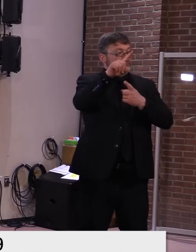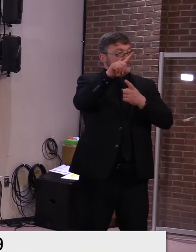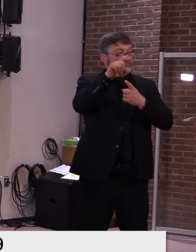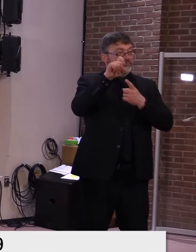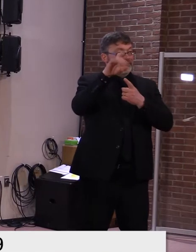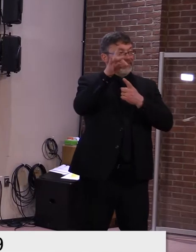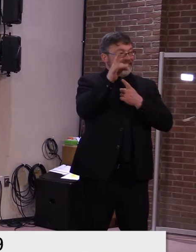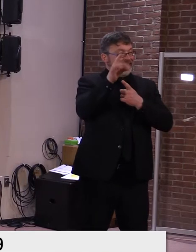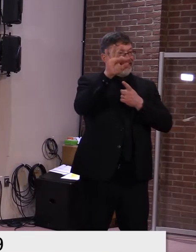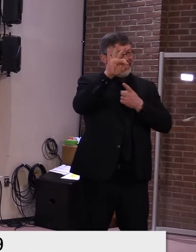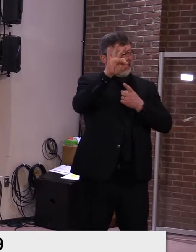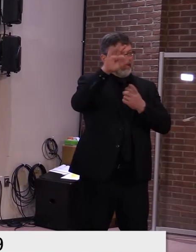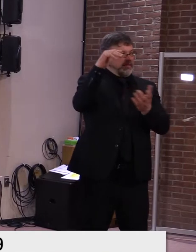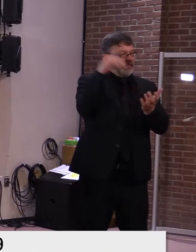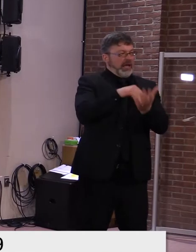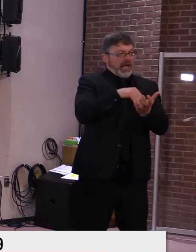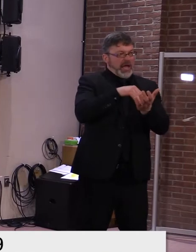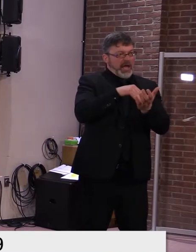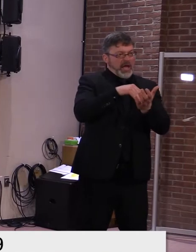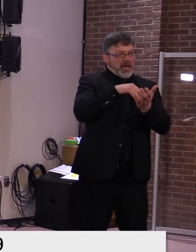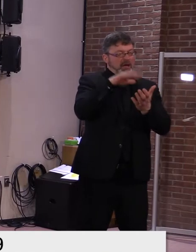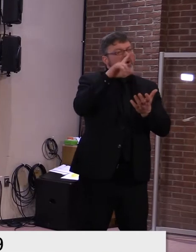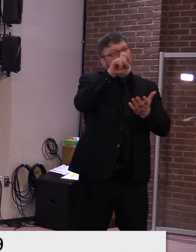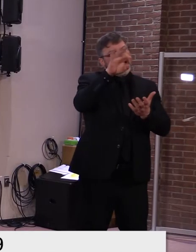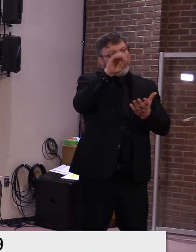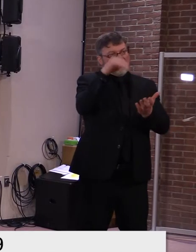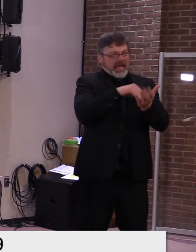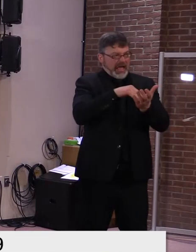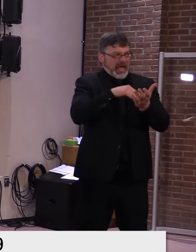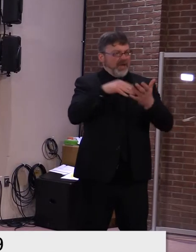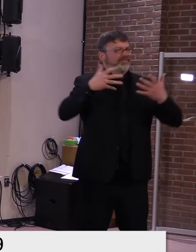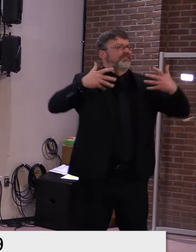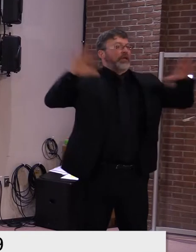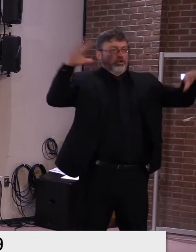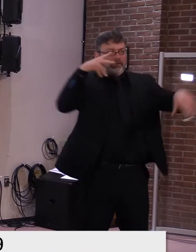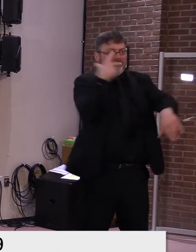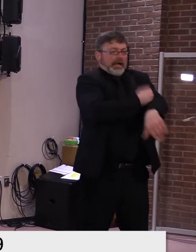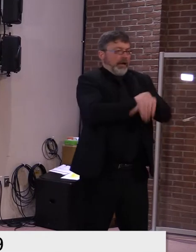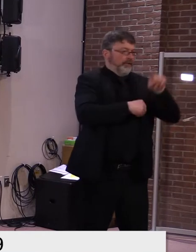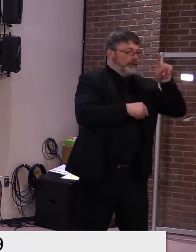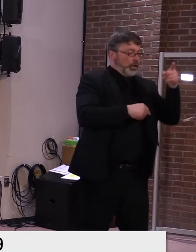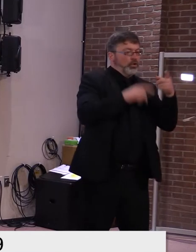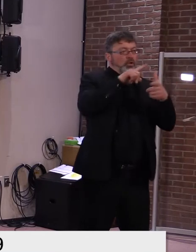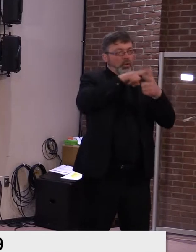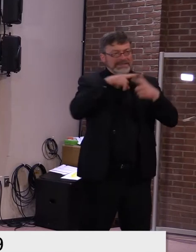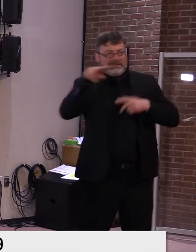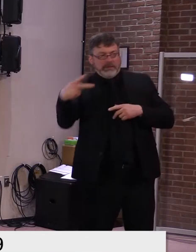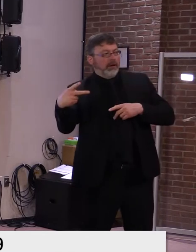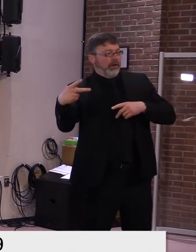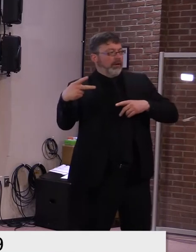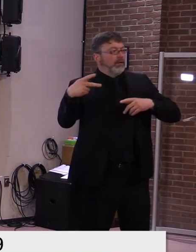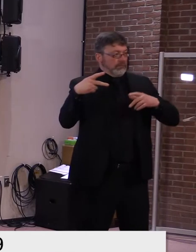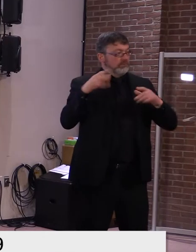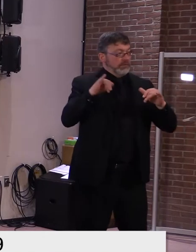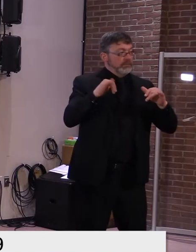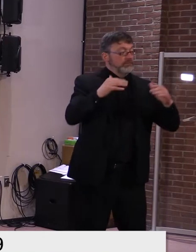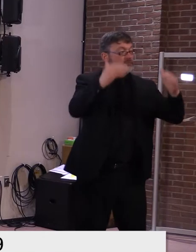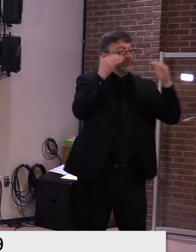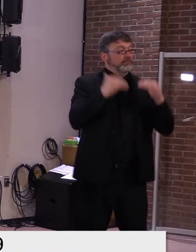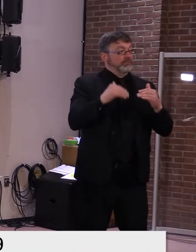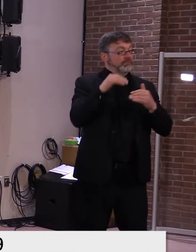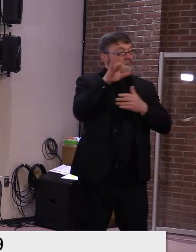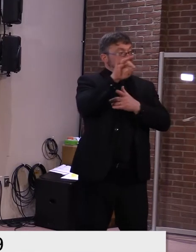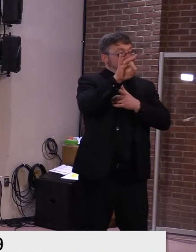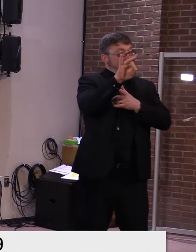189,500 people have been vaccinated against COVID-19. 85,700 have received their first dose of